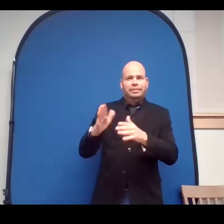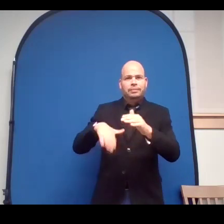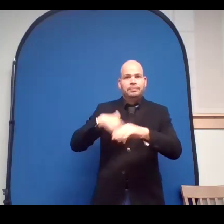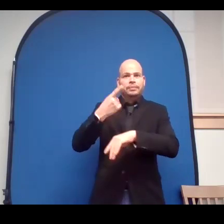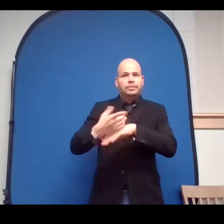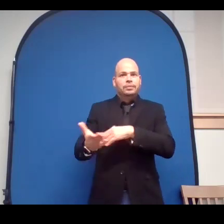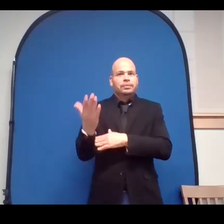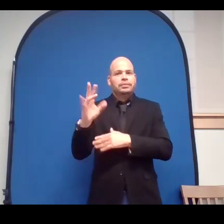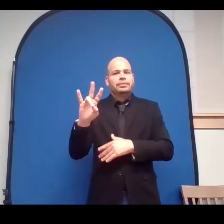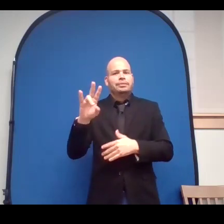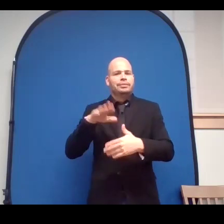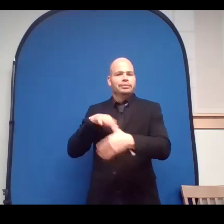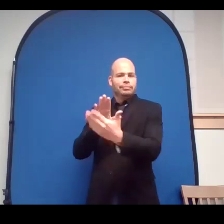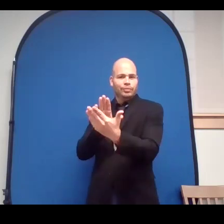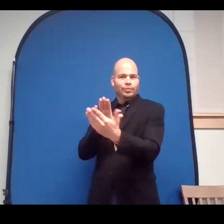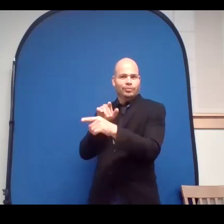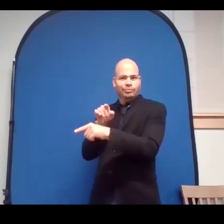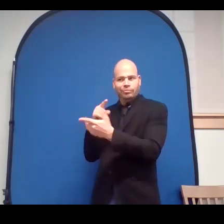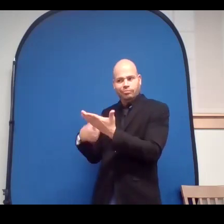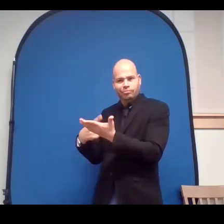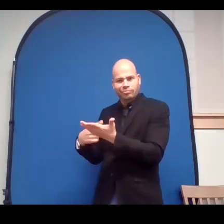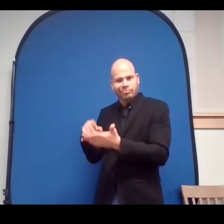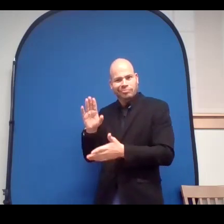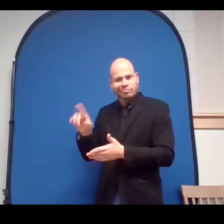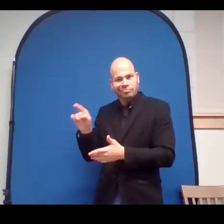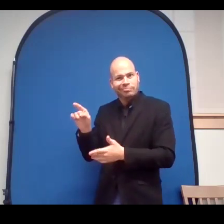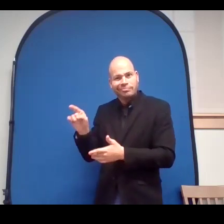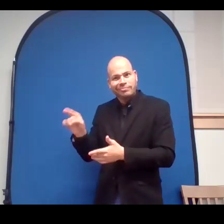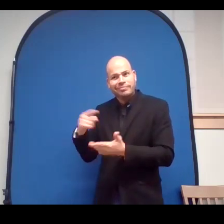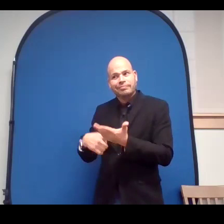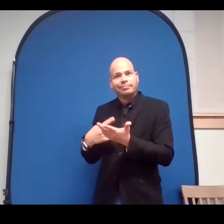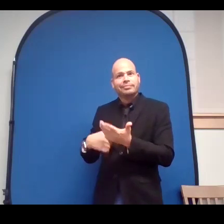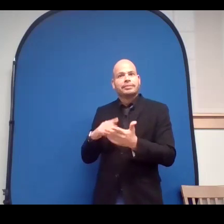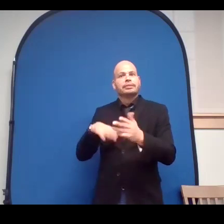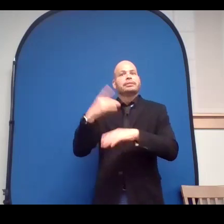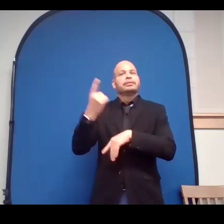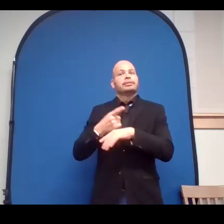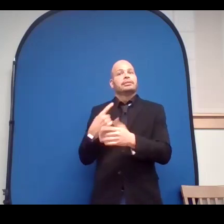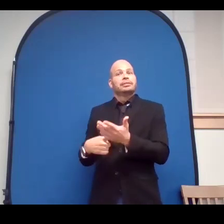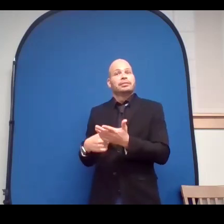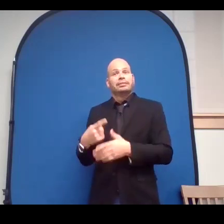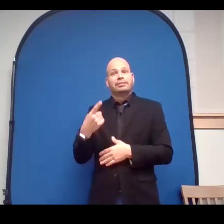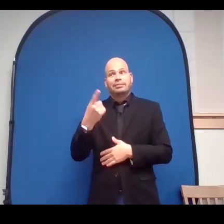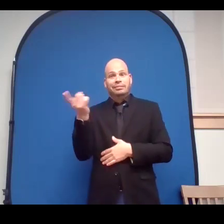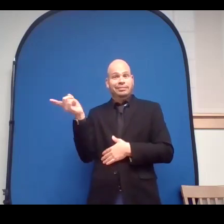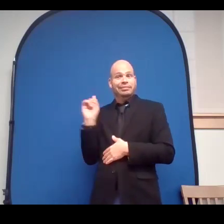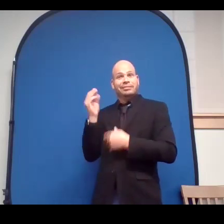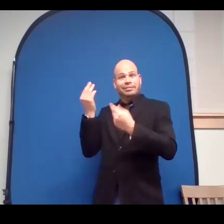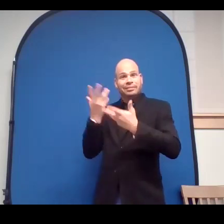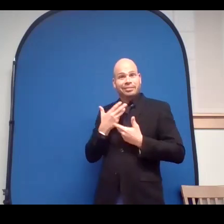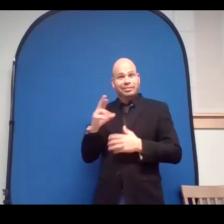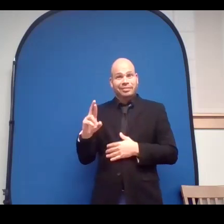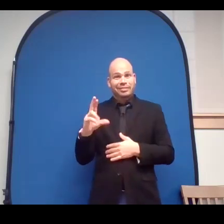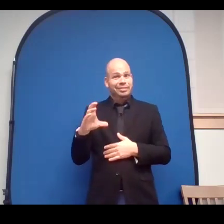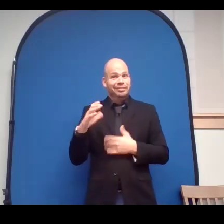they did inform me that they were still, Sergeant First Class Guard was being uncooperative and not answering the door and not